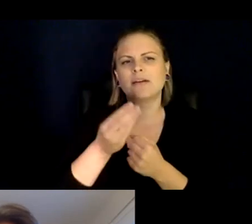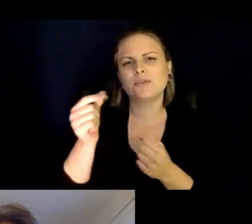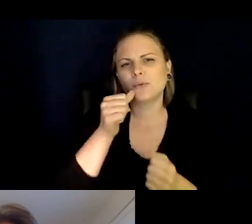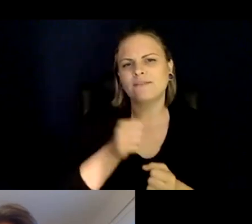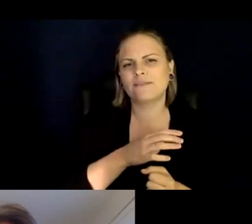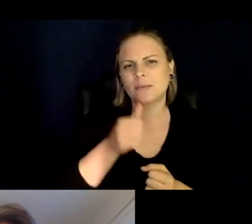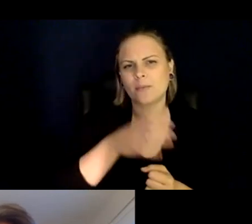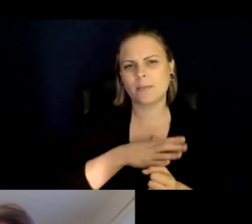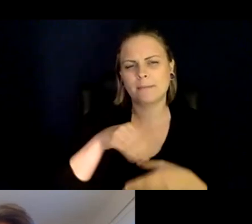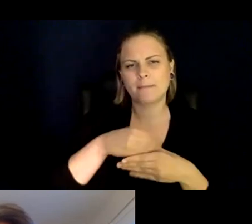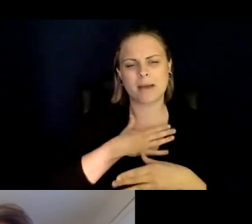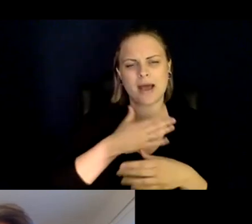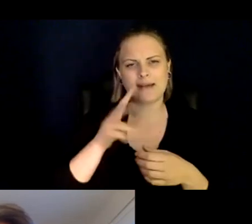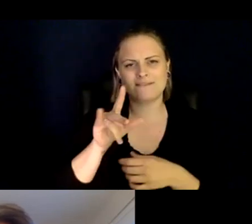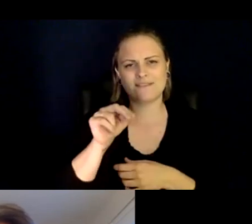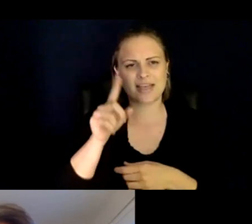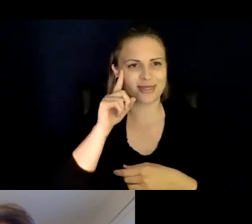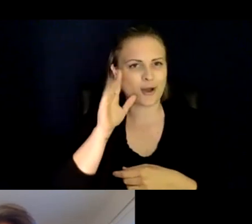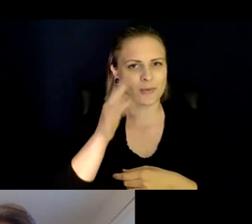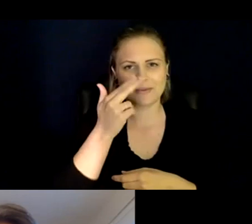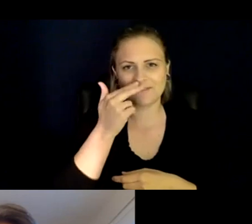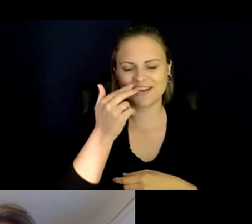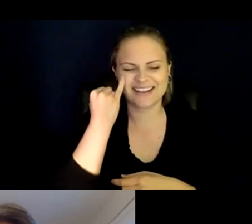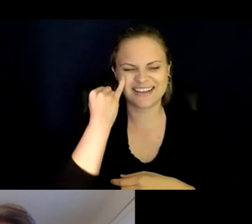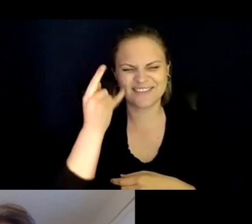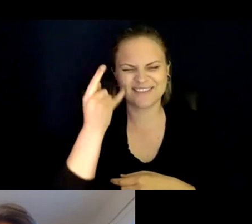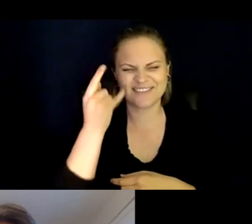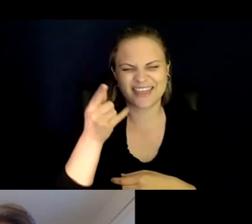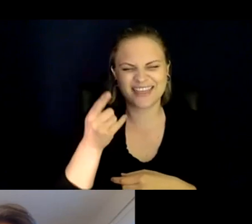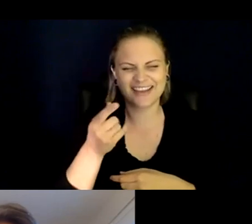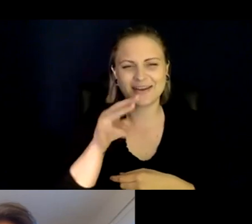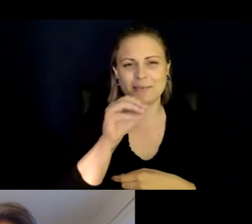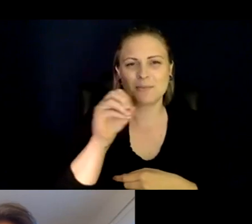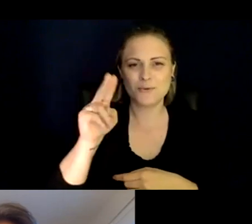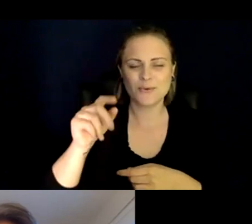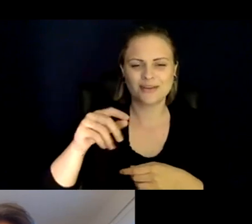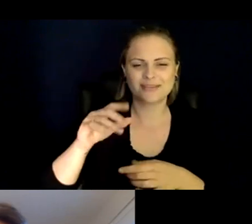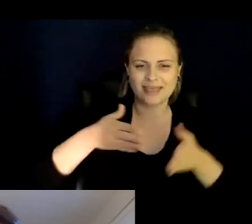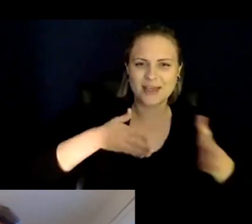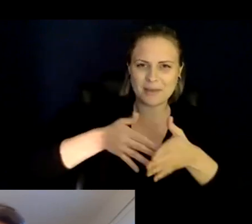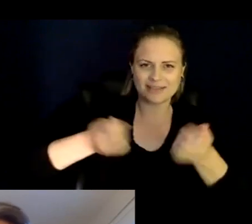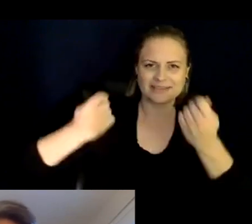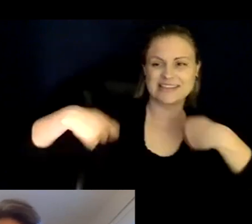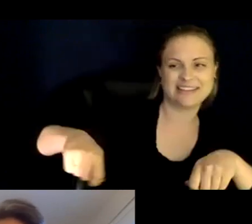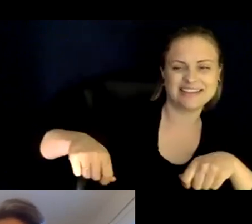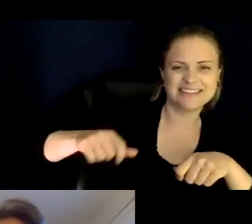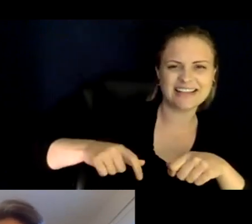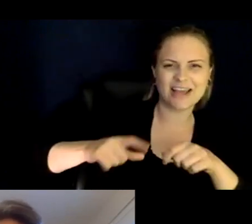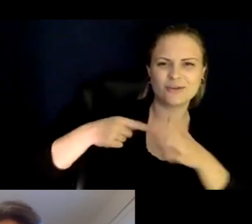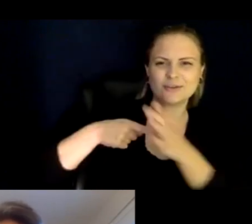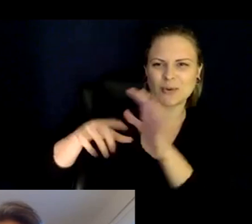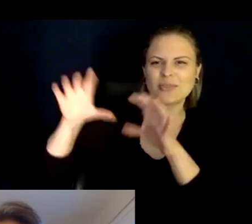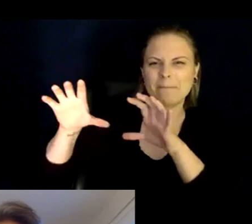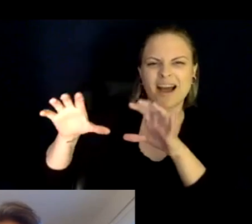van decided it would be funny if they mooned Barbara's van. And so they would do that. I didn't know it